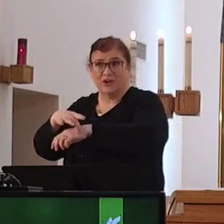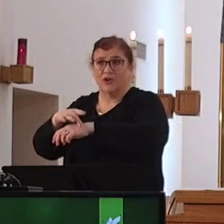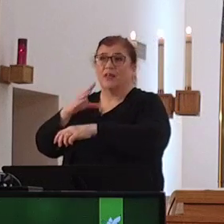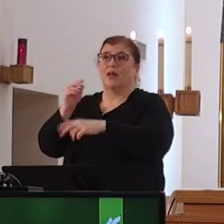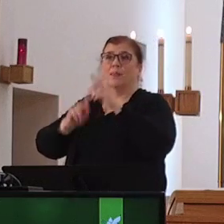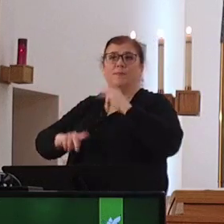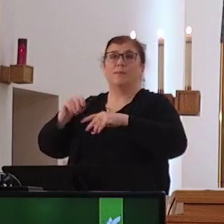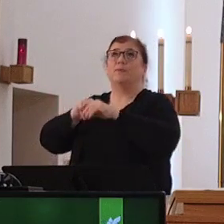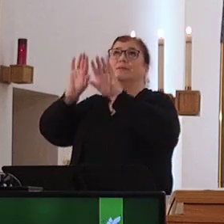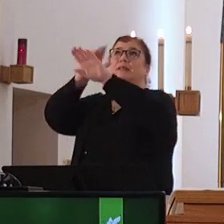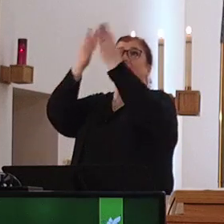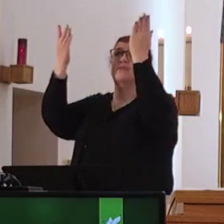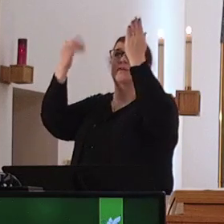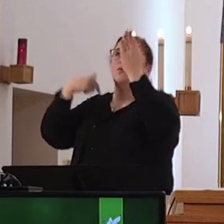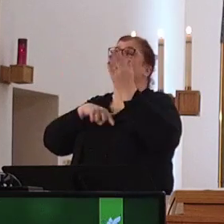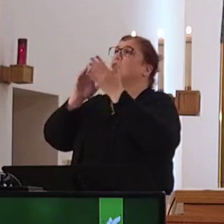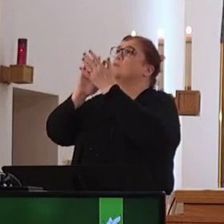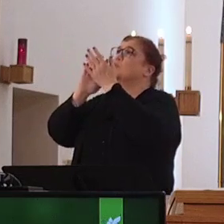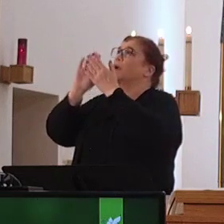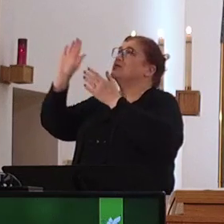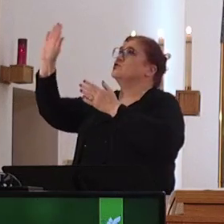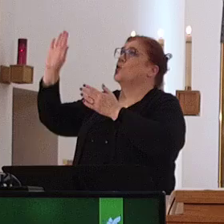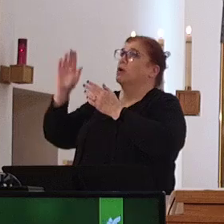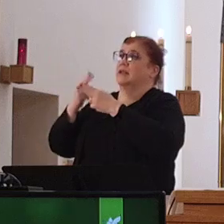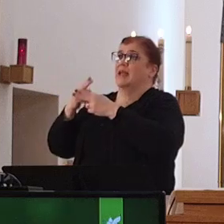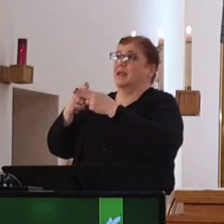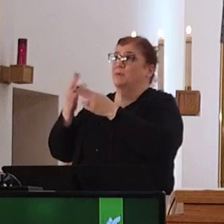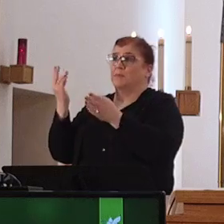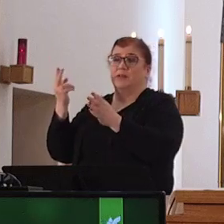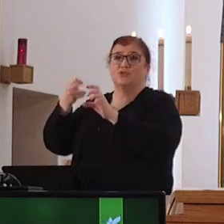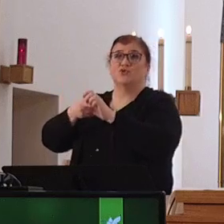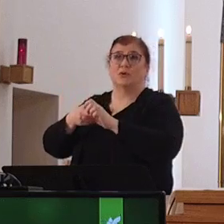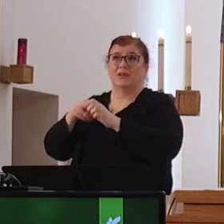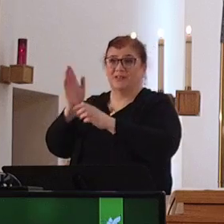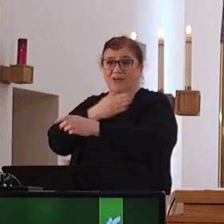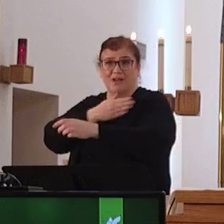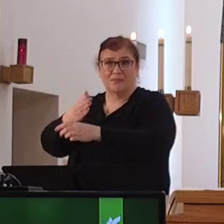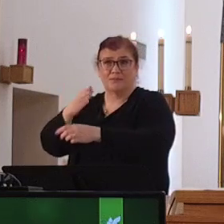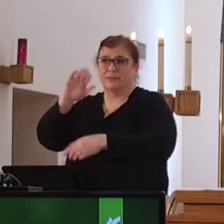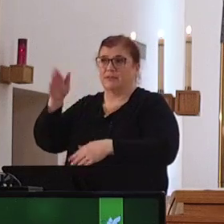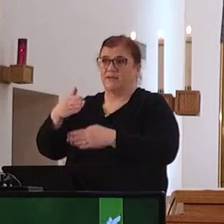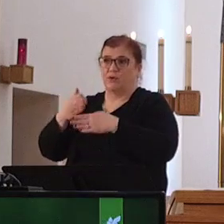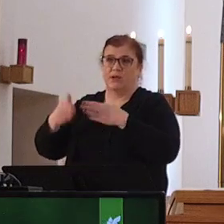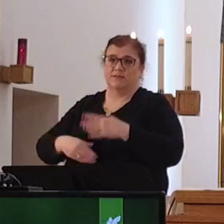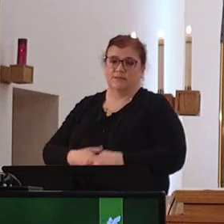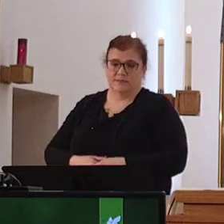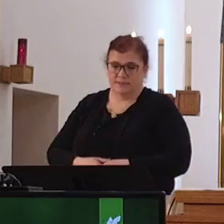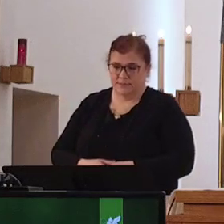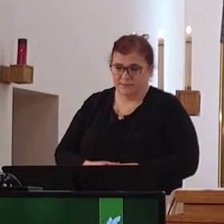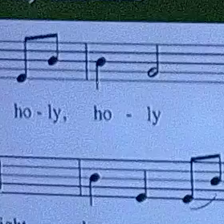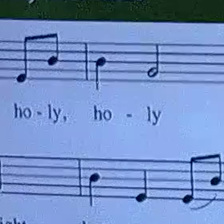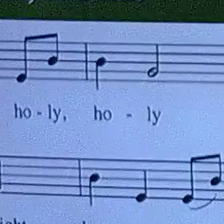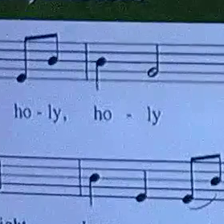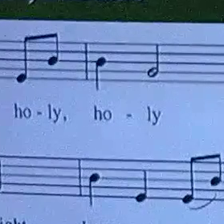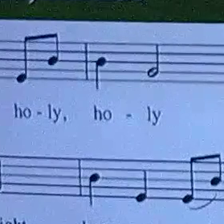and the hosts of heaven, we praise your name and join their unending